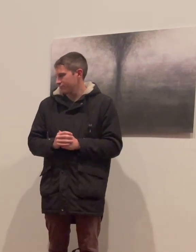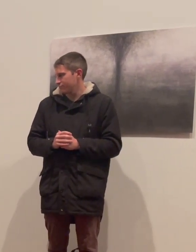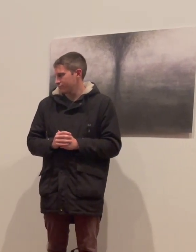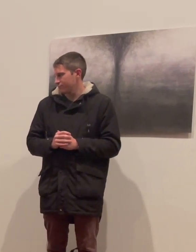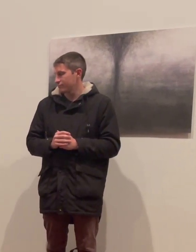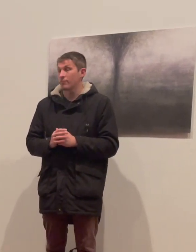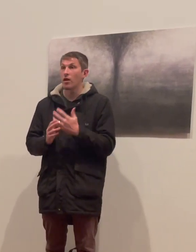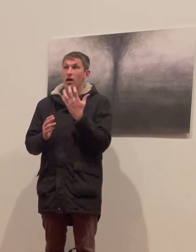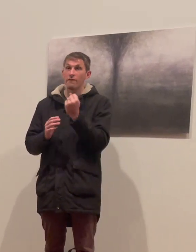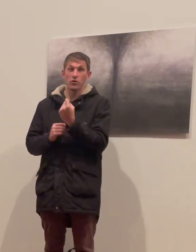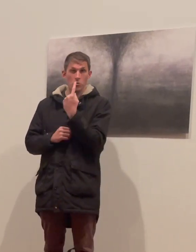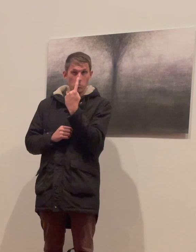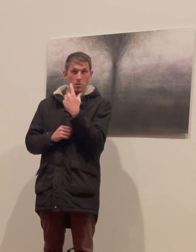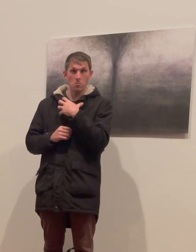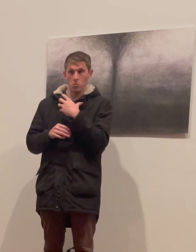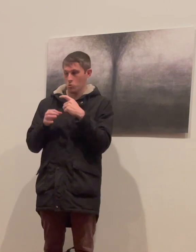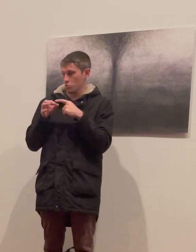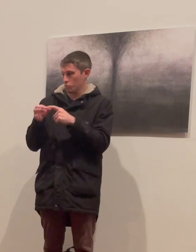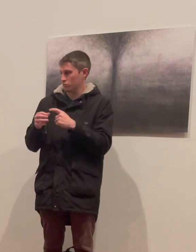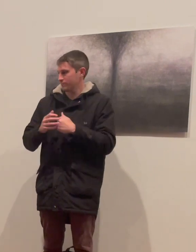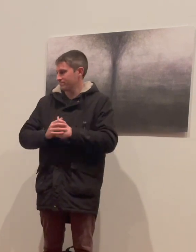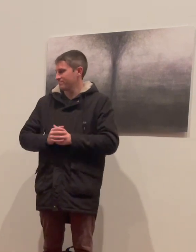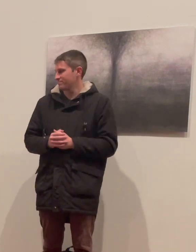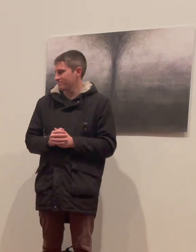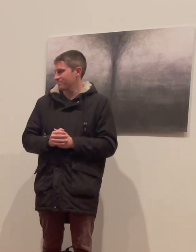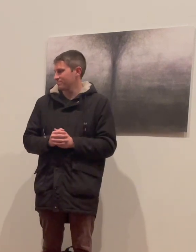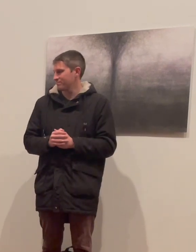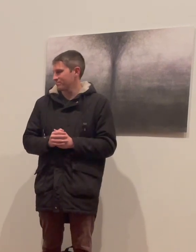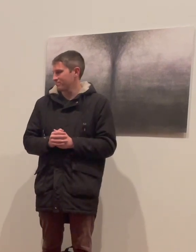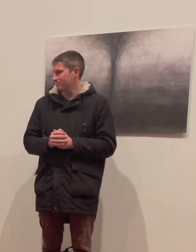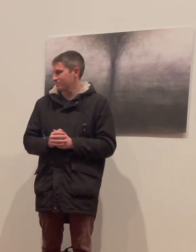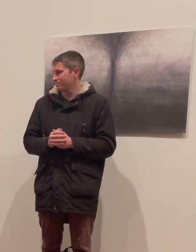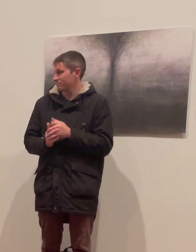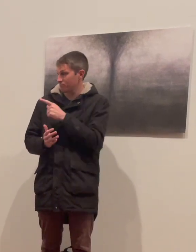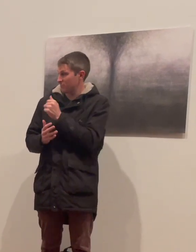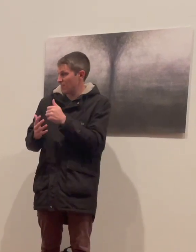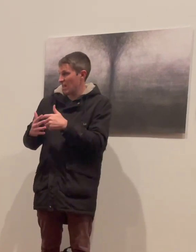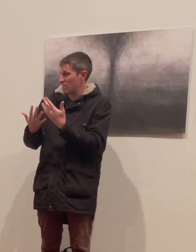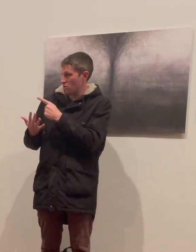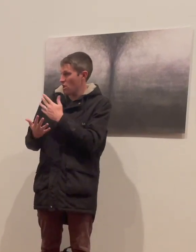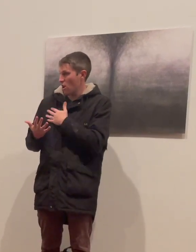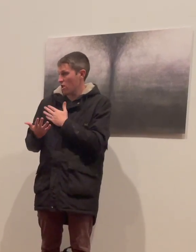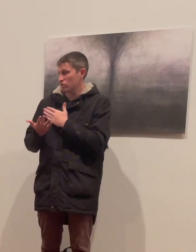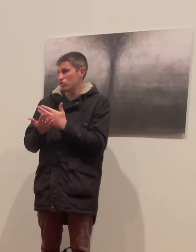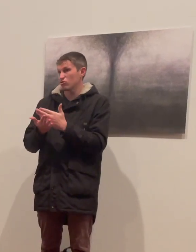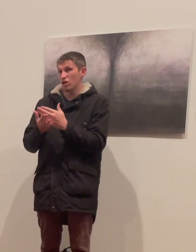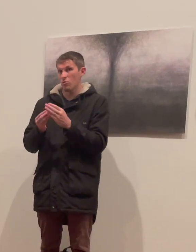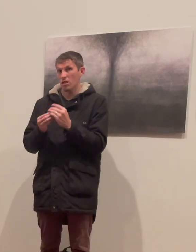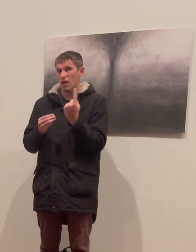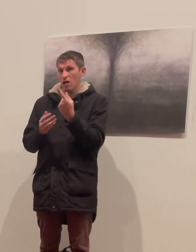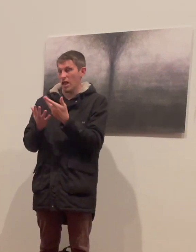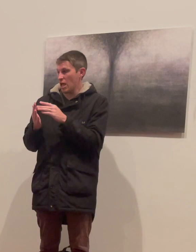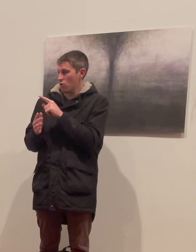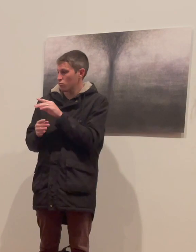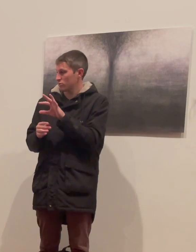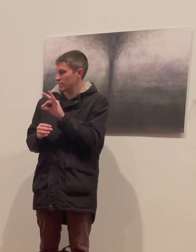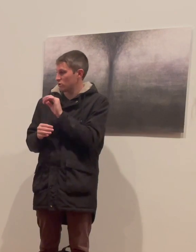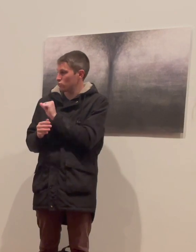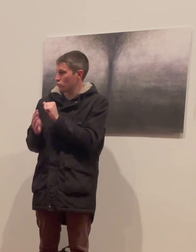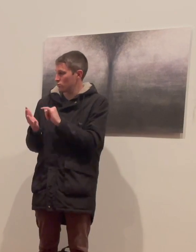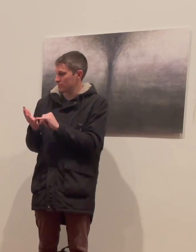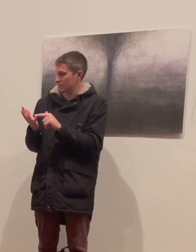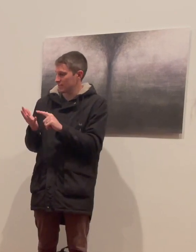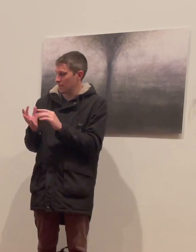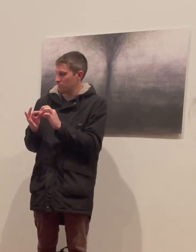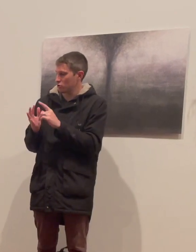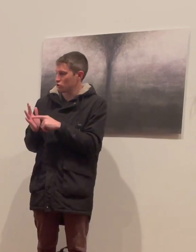Okay, one more question. Is there anything you'd like to share with us about how you select your subject material